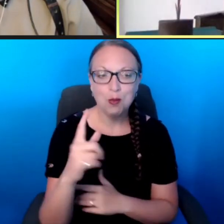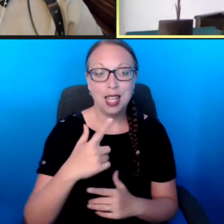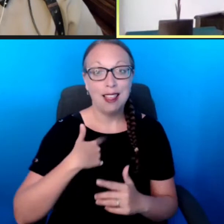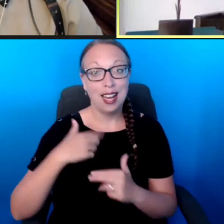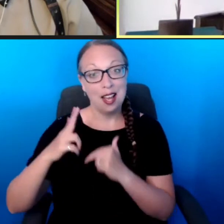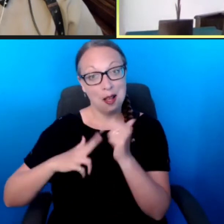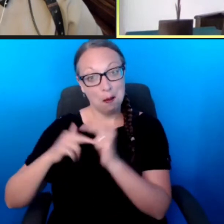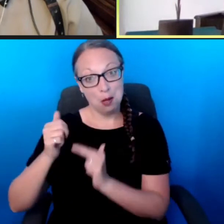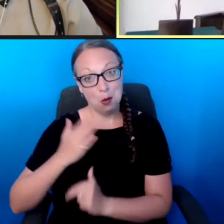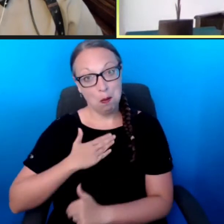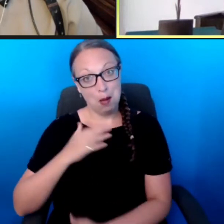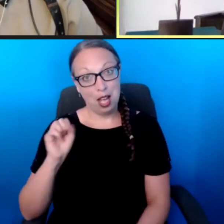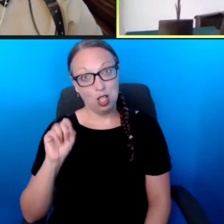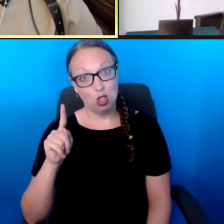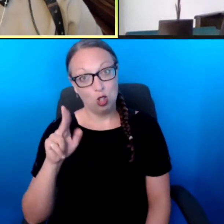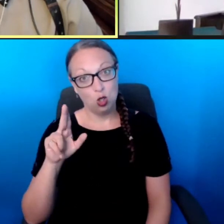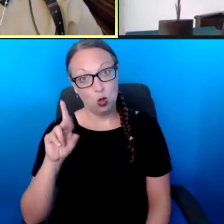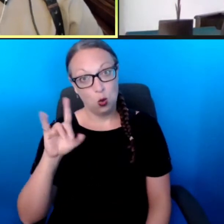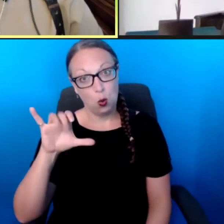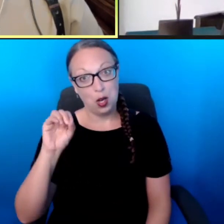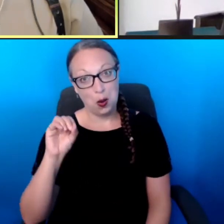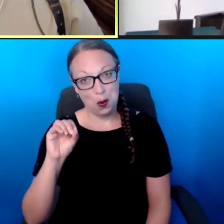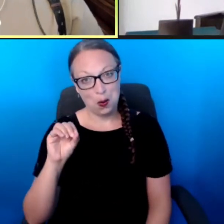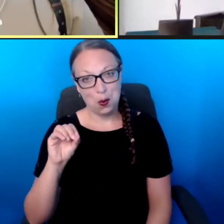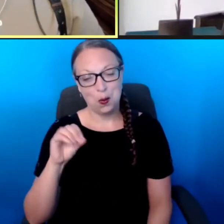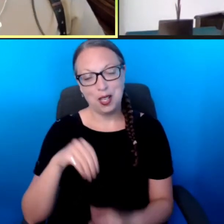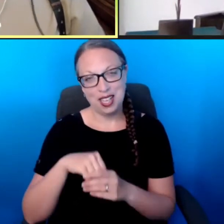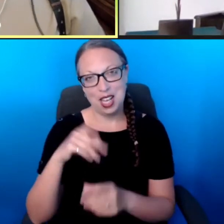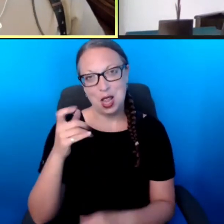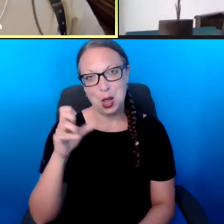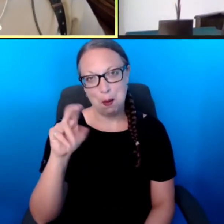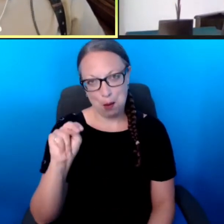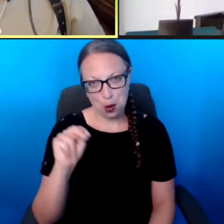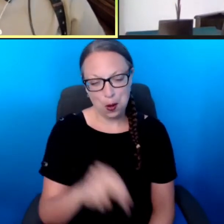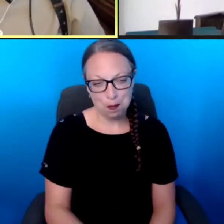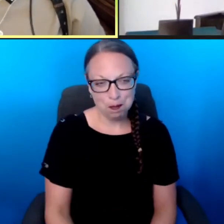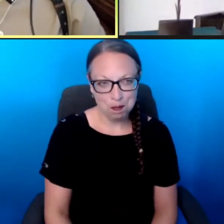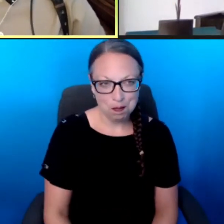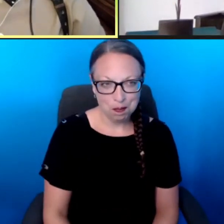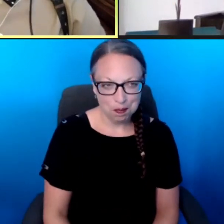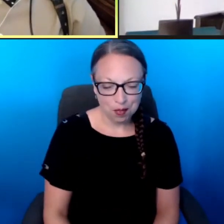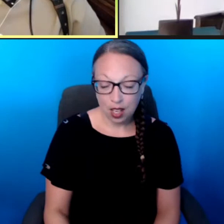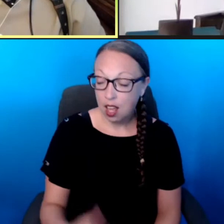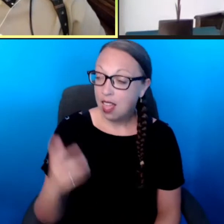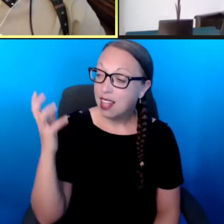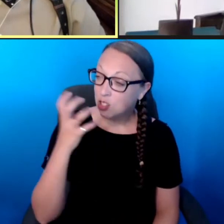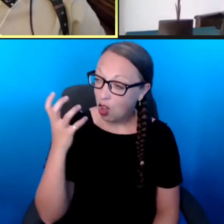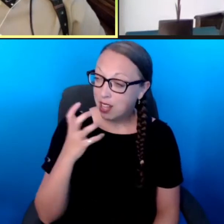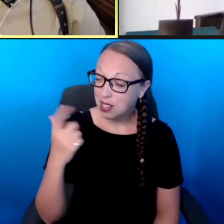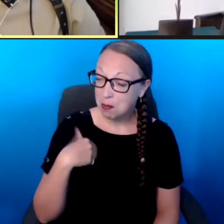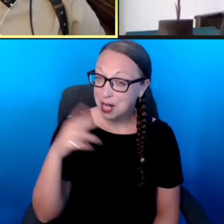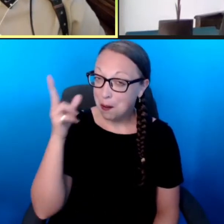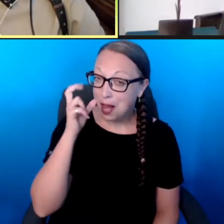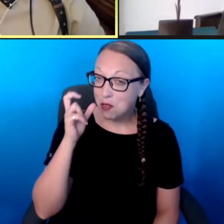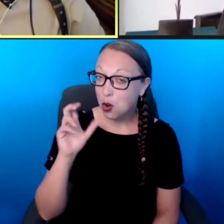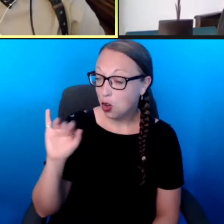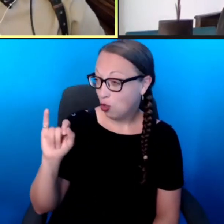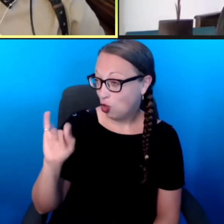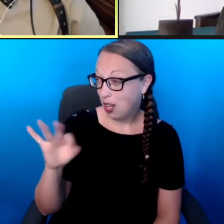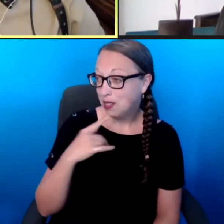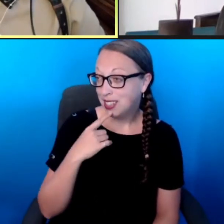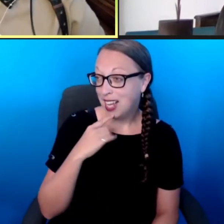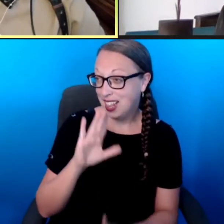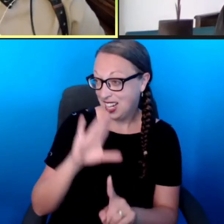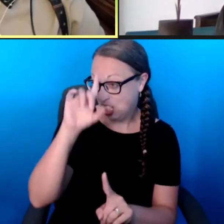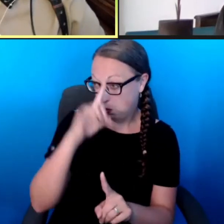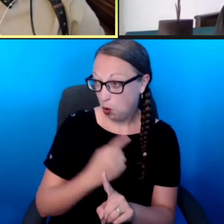in the pole barn garage. Awesome. I've heard Jeff say that his brother was his greatest teacher, and it sure